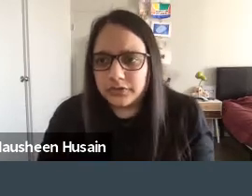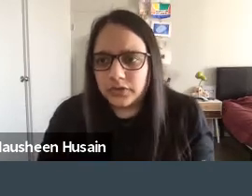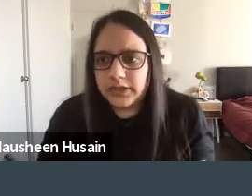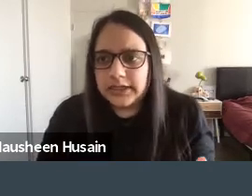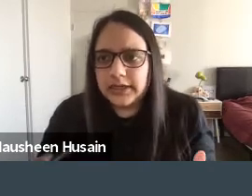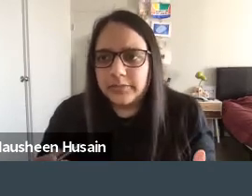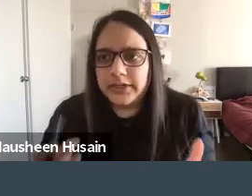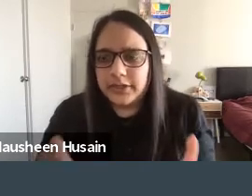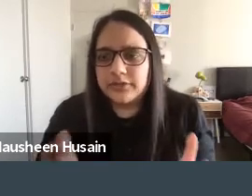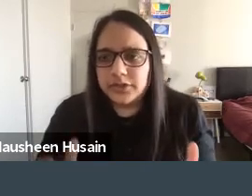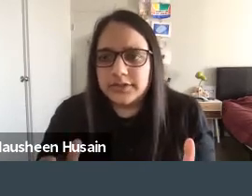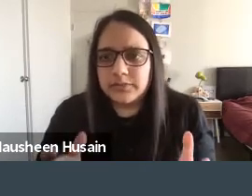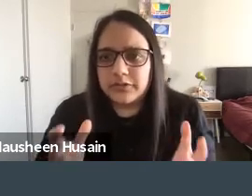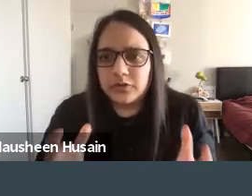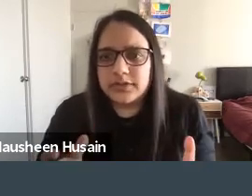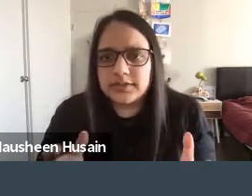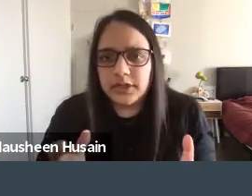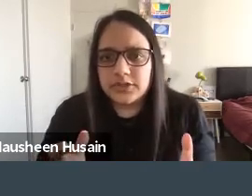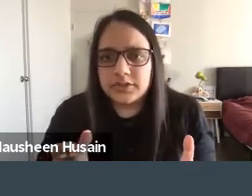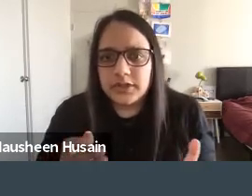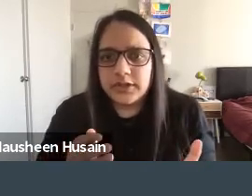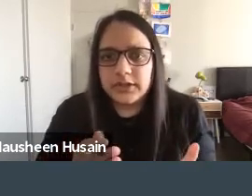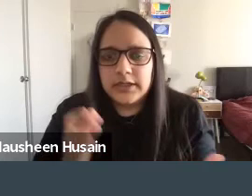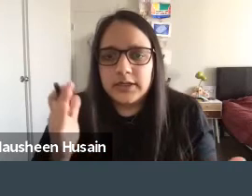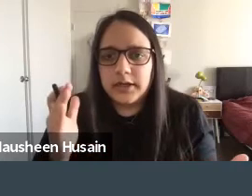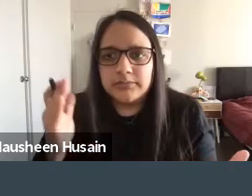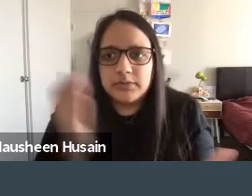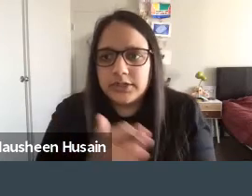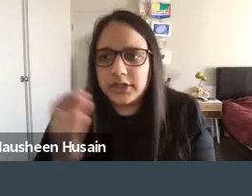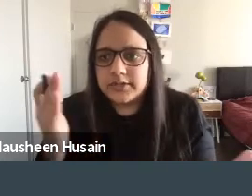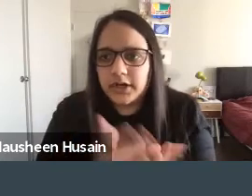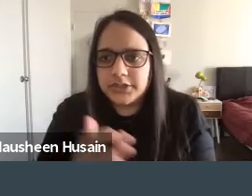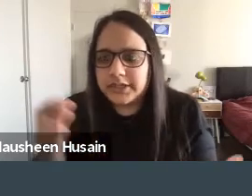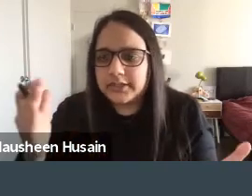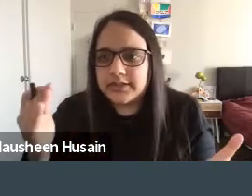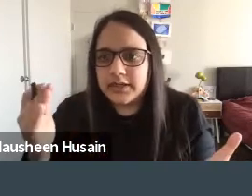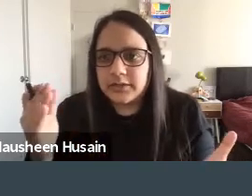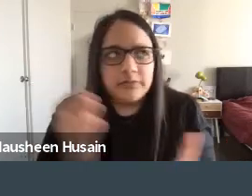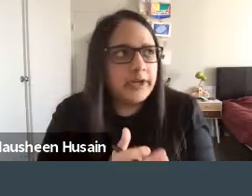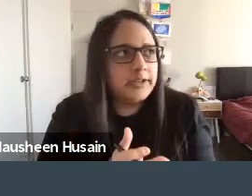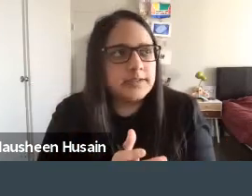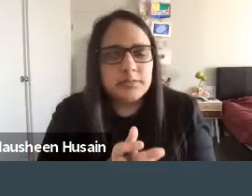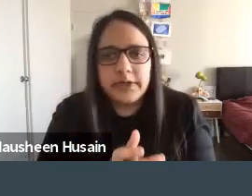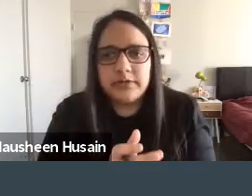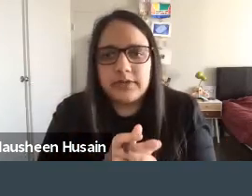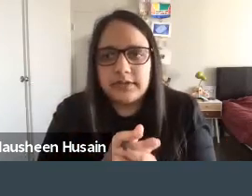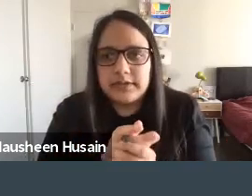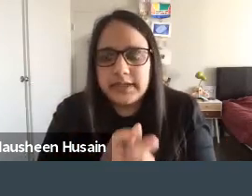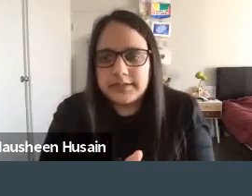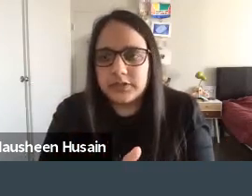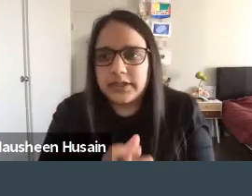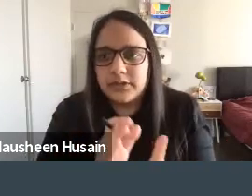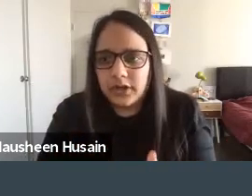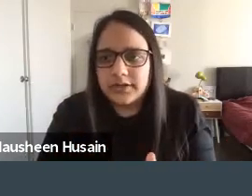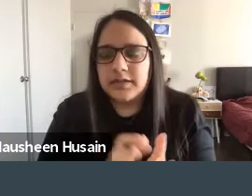to look for. The kind of journalism that focuses not just on gunshots, carjackings, violence, but